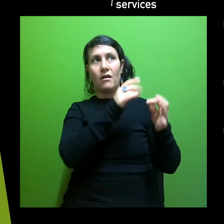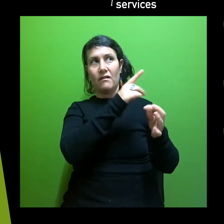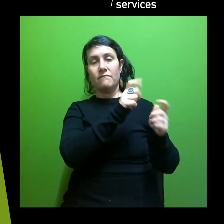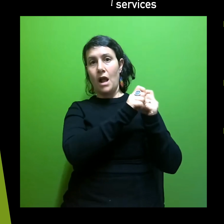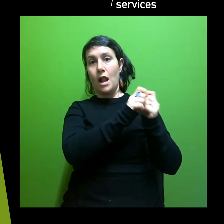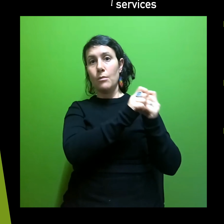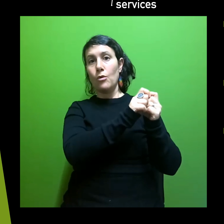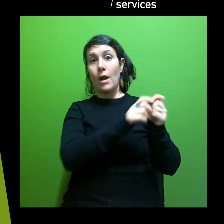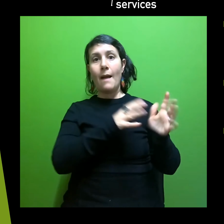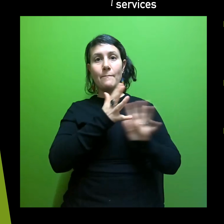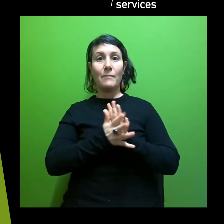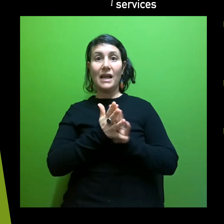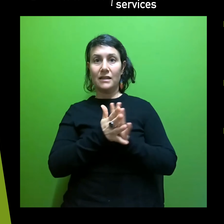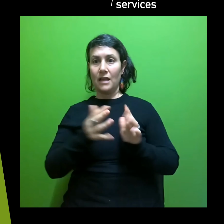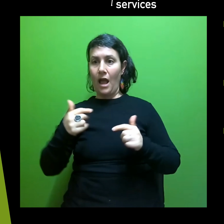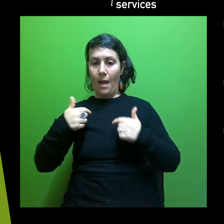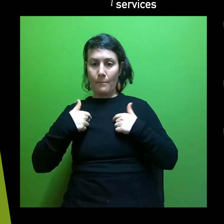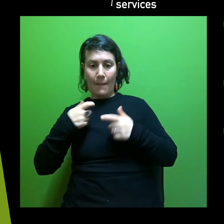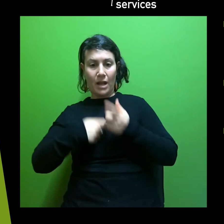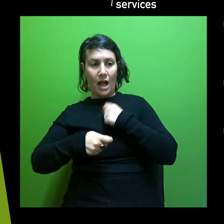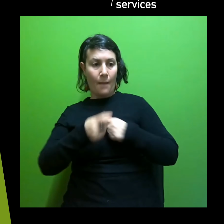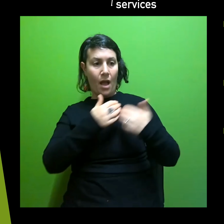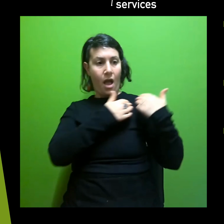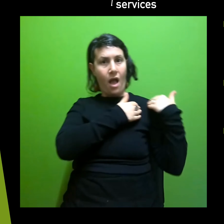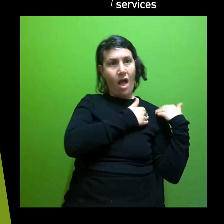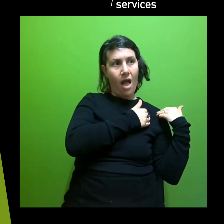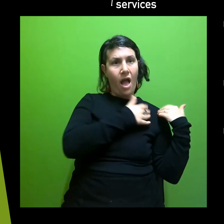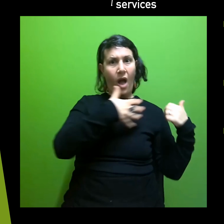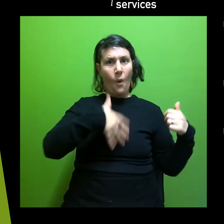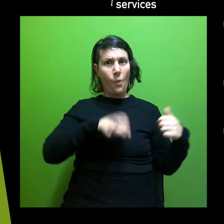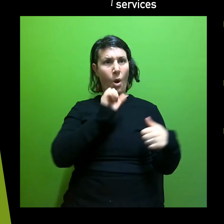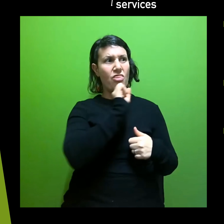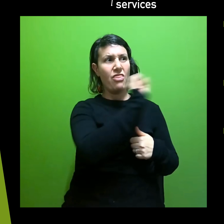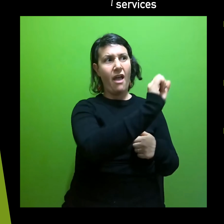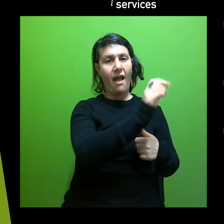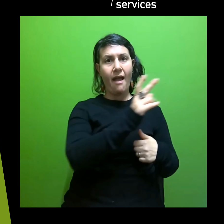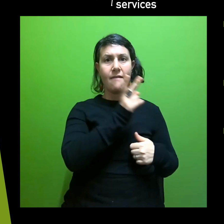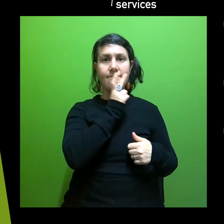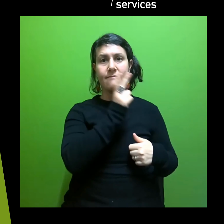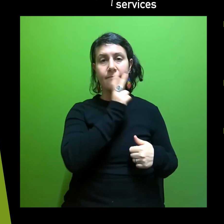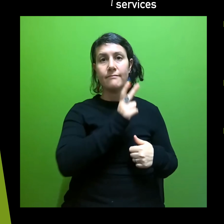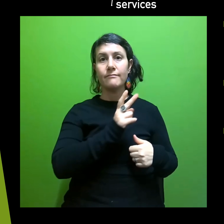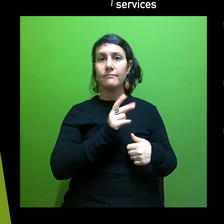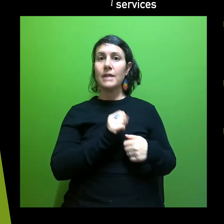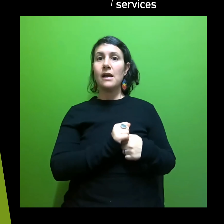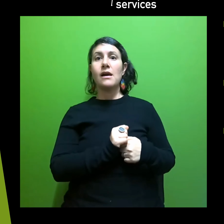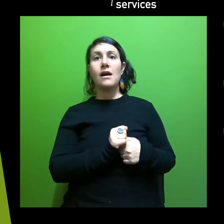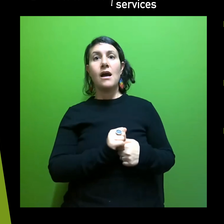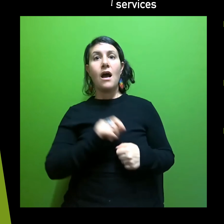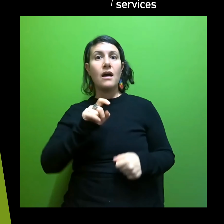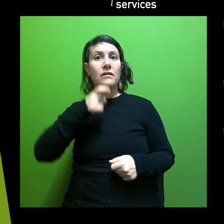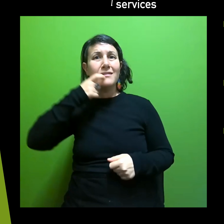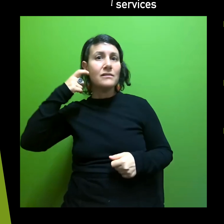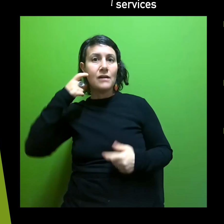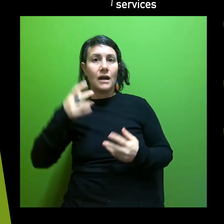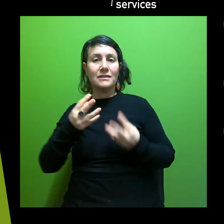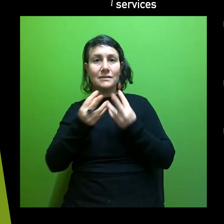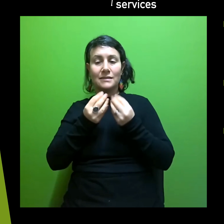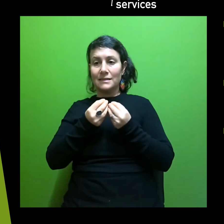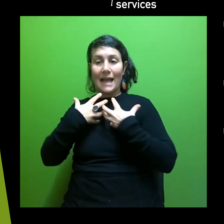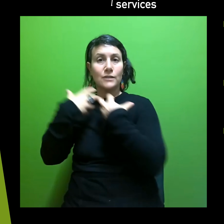their products. Addiction to these products takes away your choice and the ability to make your own decisions.